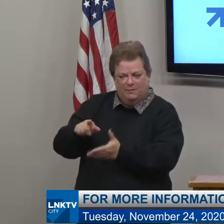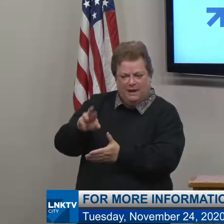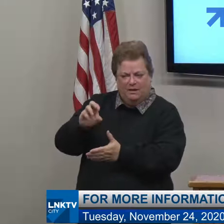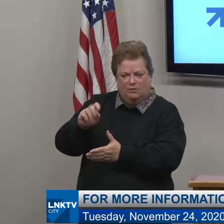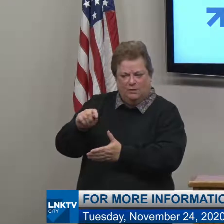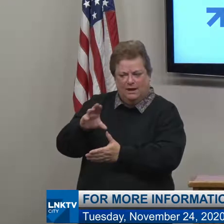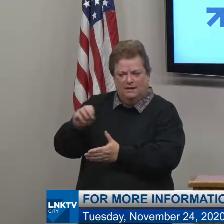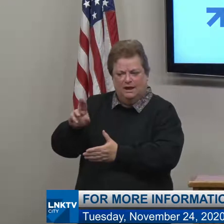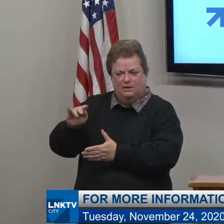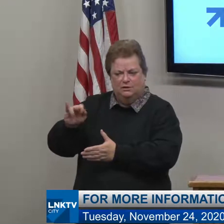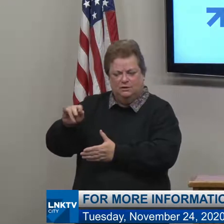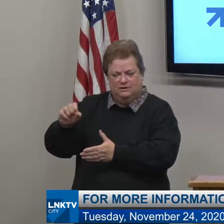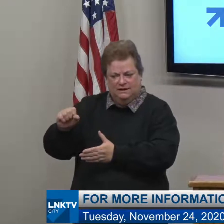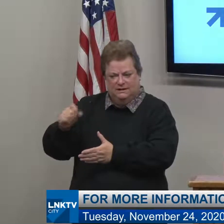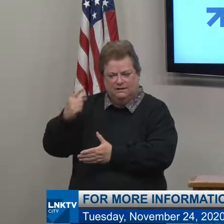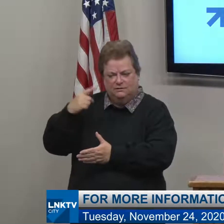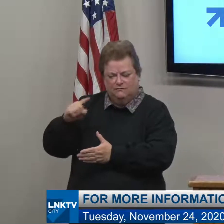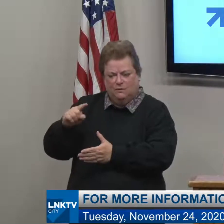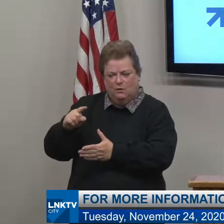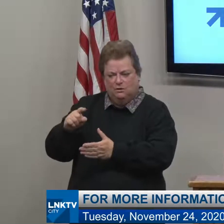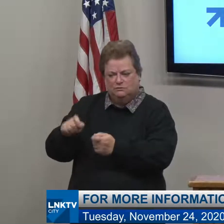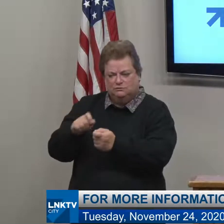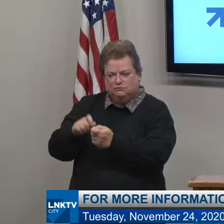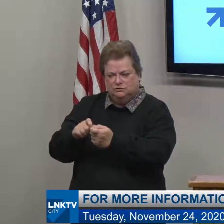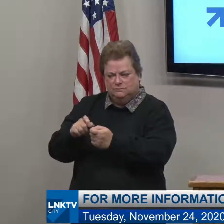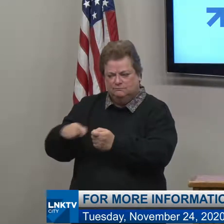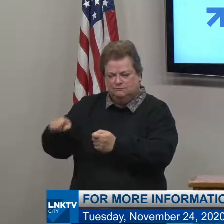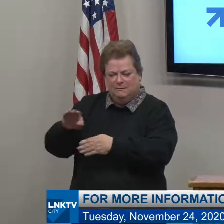if that is a need that individuals in our community face.